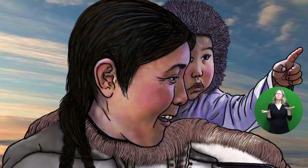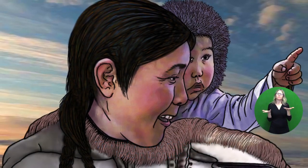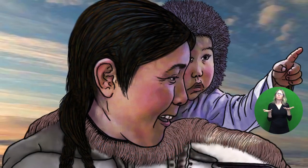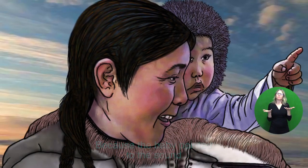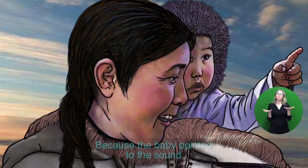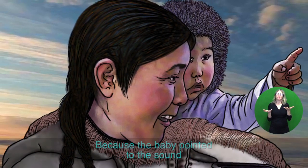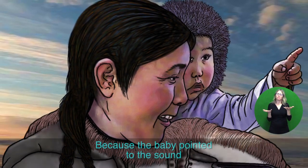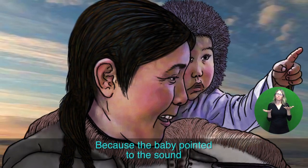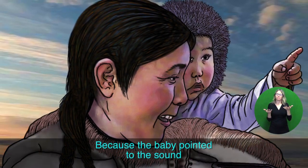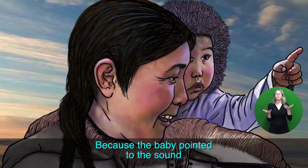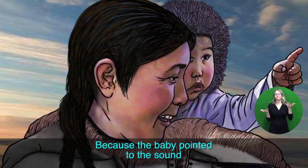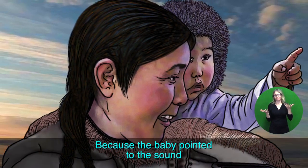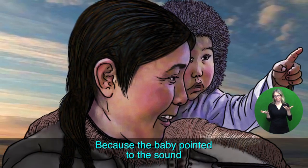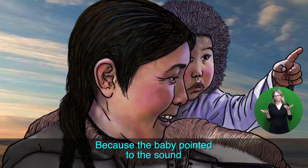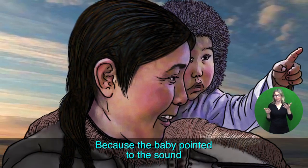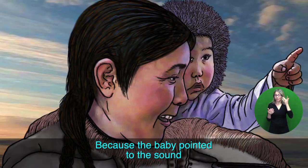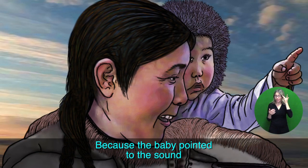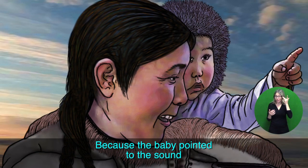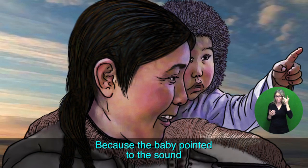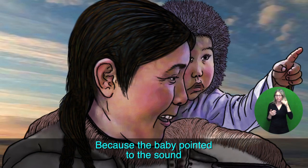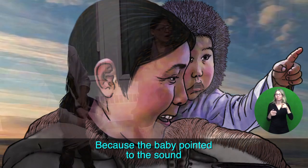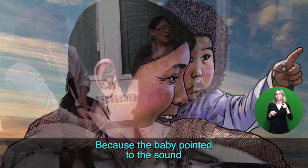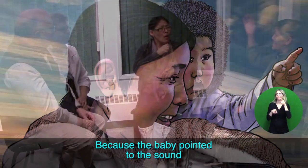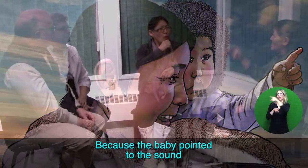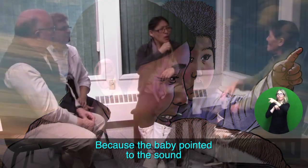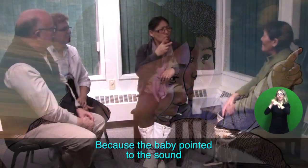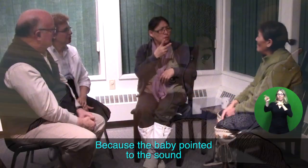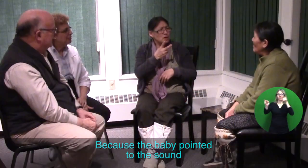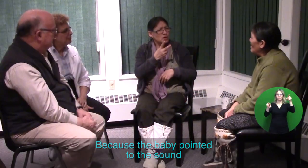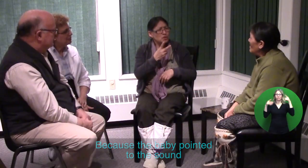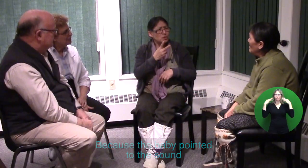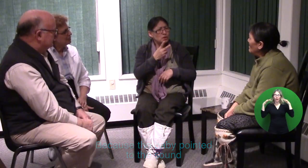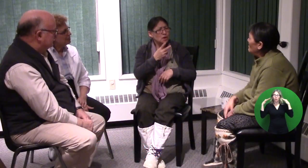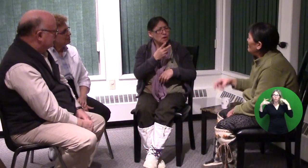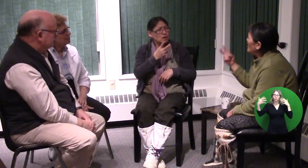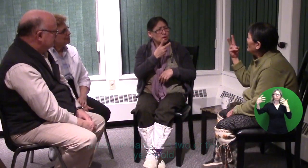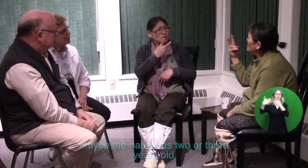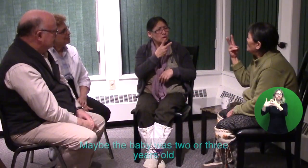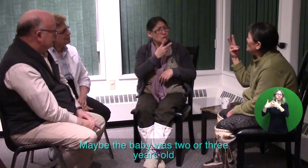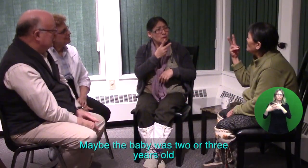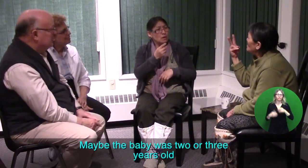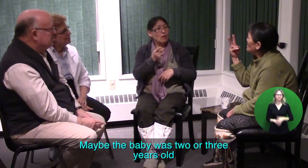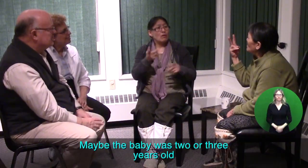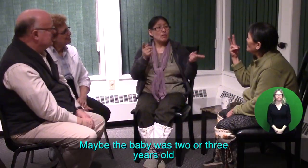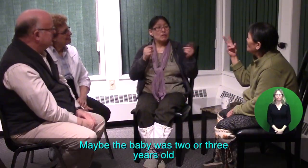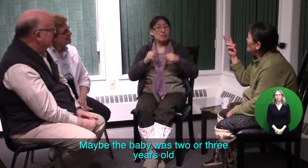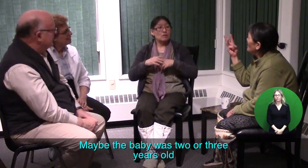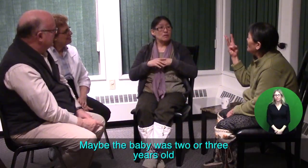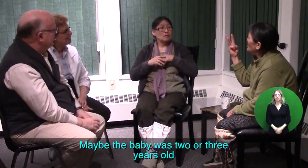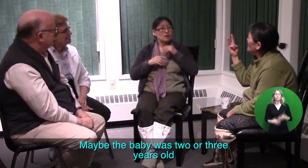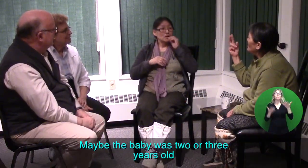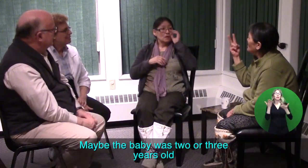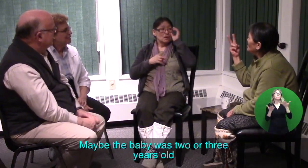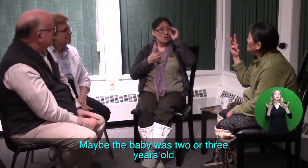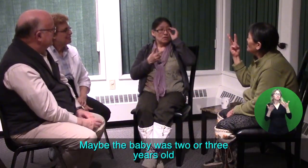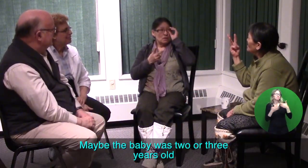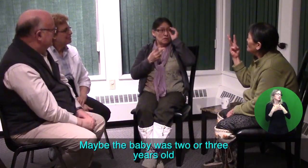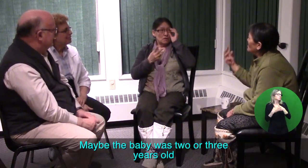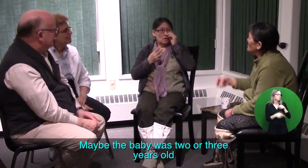Like touch her and point to the sound. Maybe